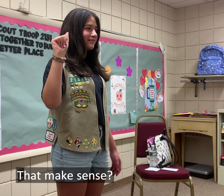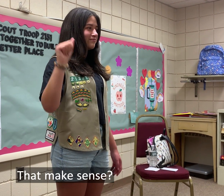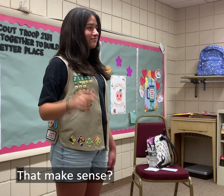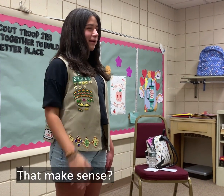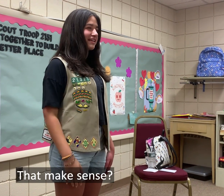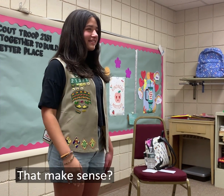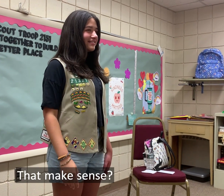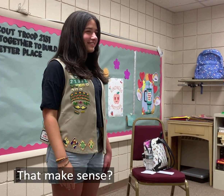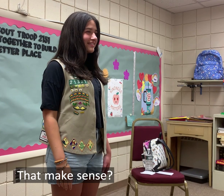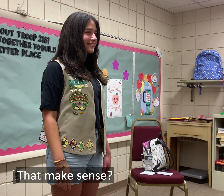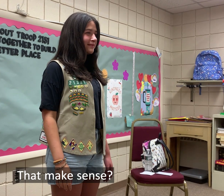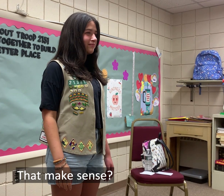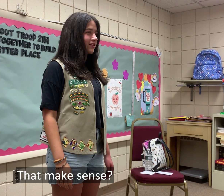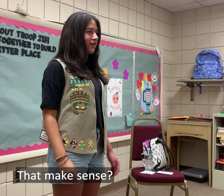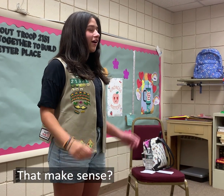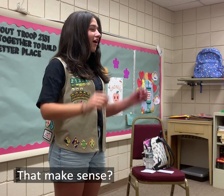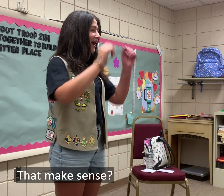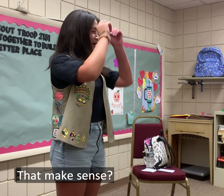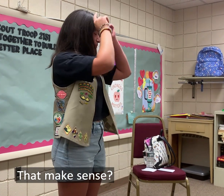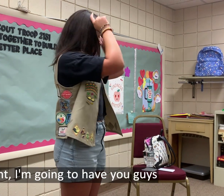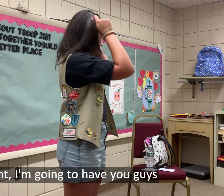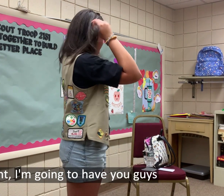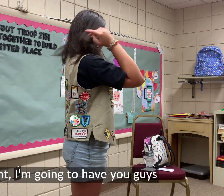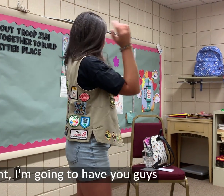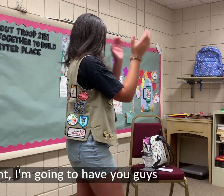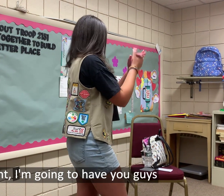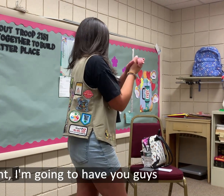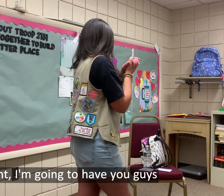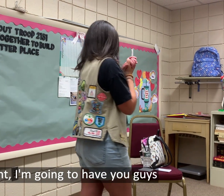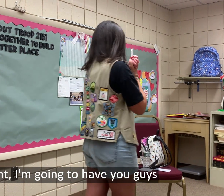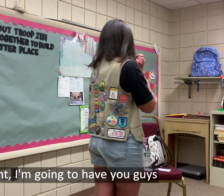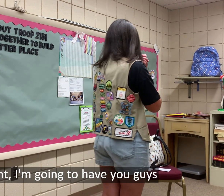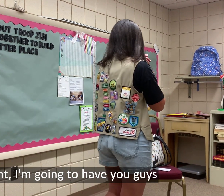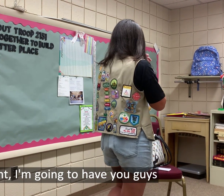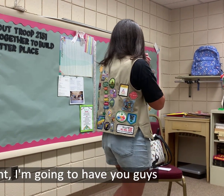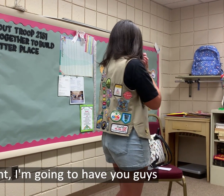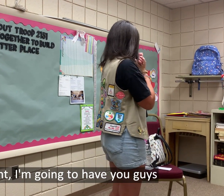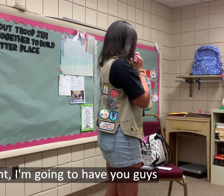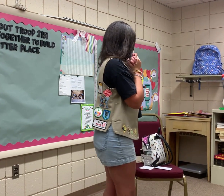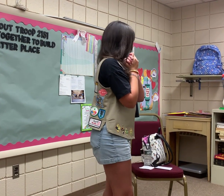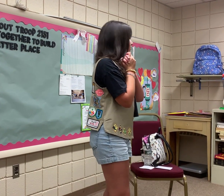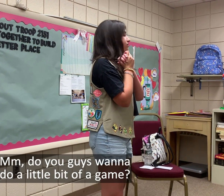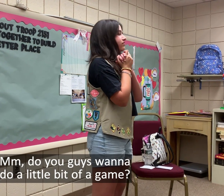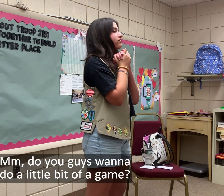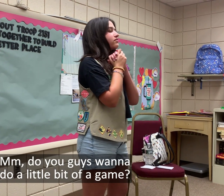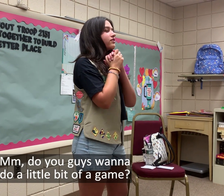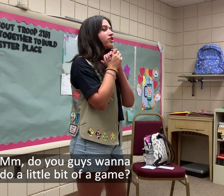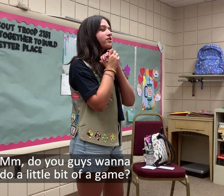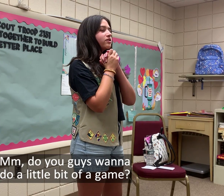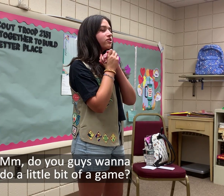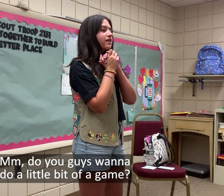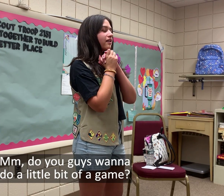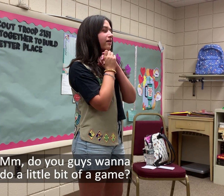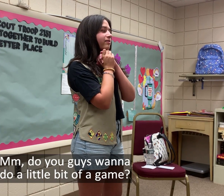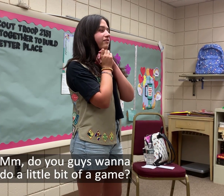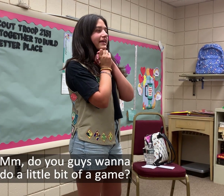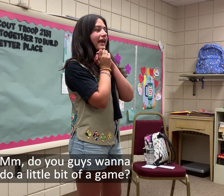That makes sense? All right. I'm going to have you guys, do you guys want to do like a little bit of a